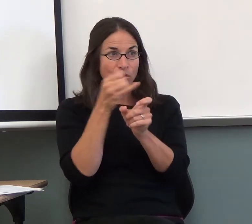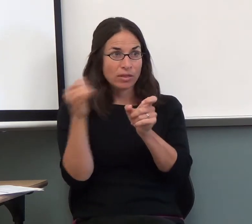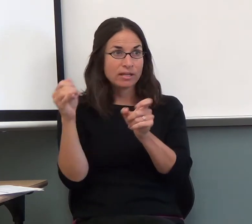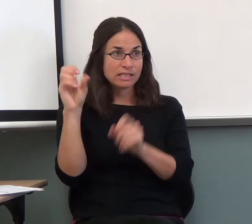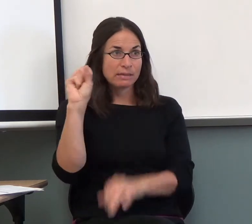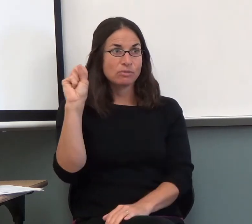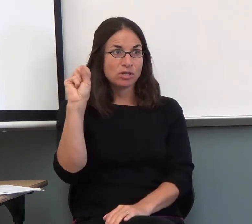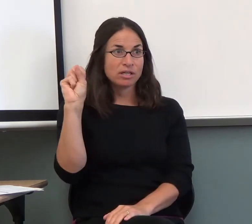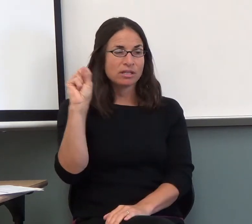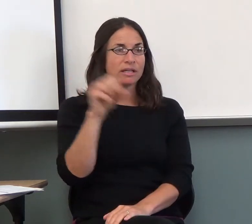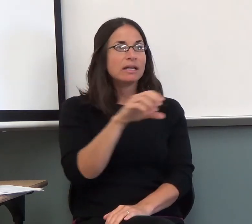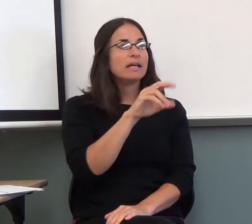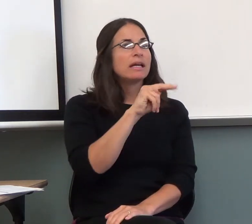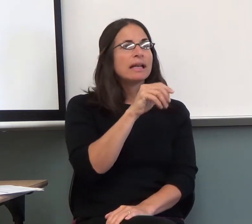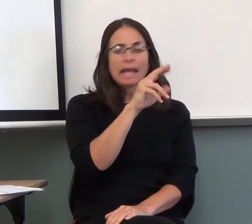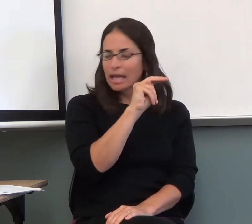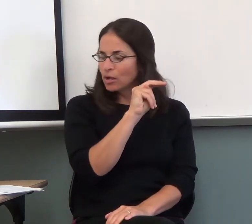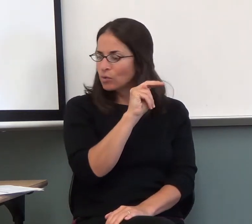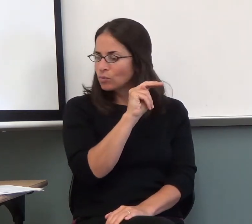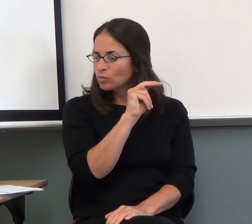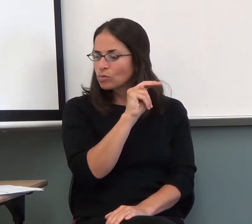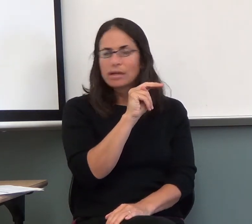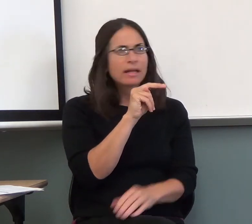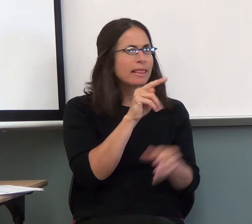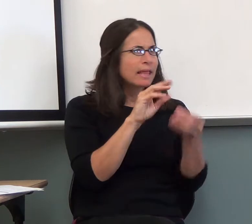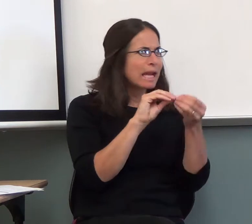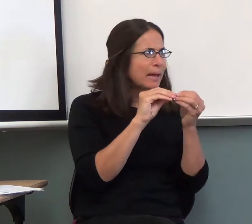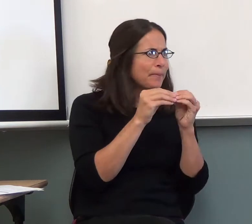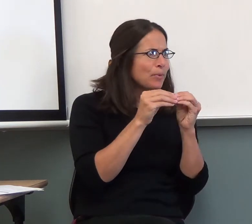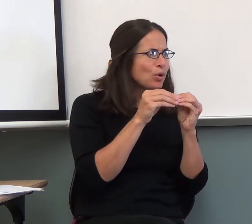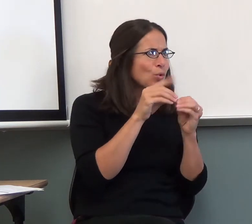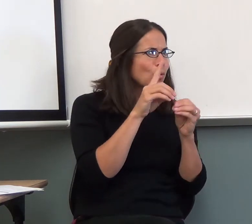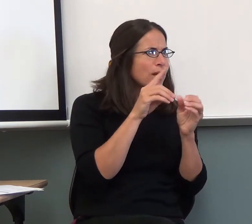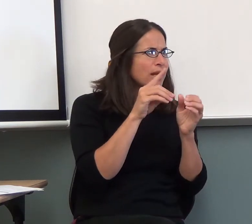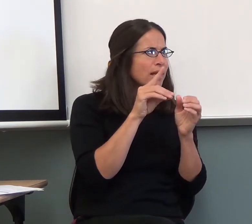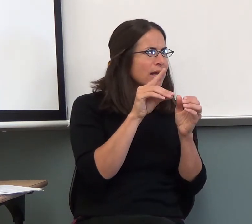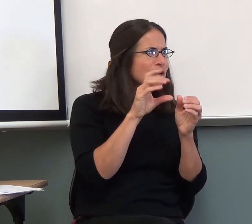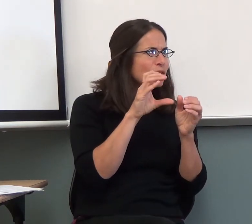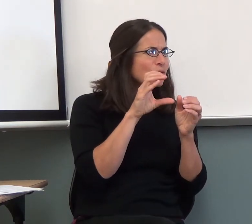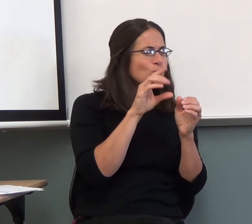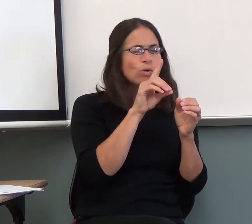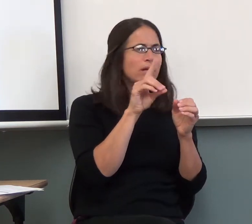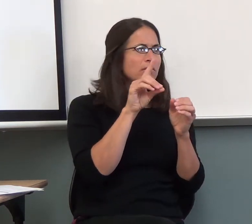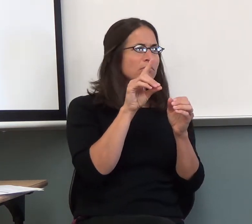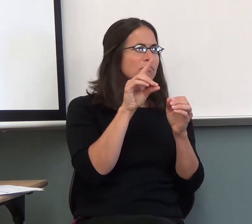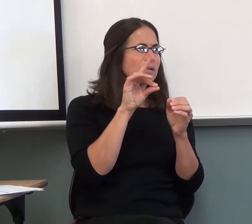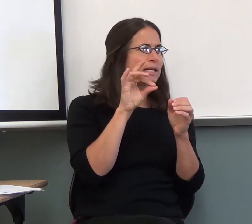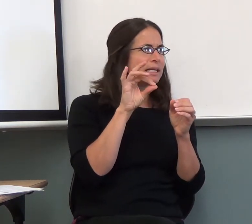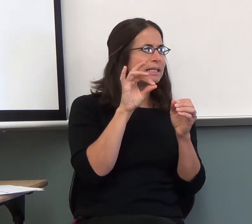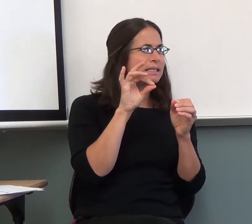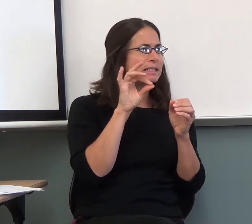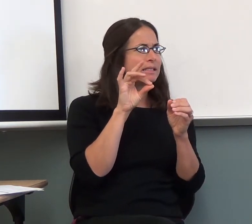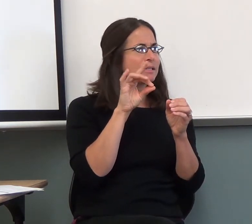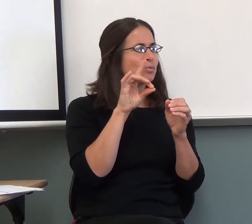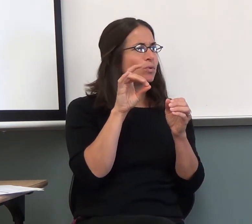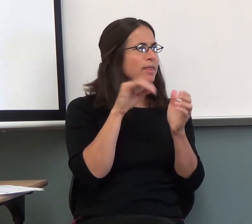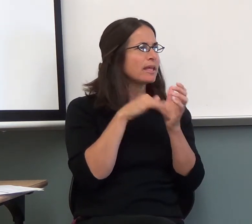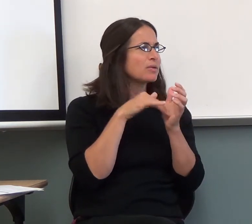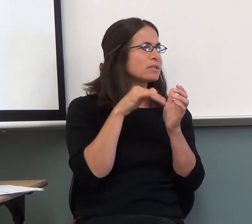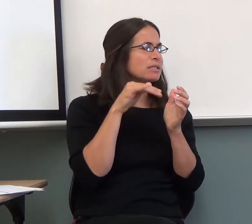is the number 186,000. No? Well, Okay, that well, is, I in have that case, pronouns a number can be a noun. That's correct, yeah.